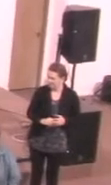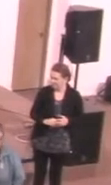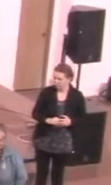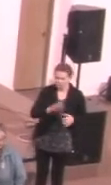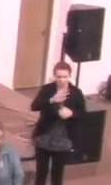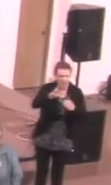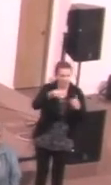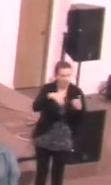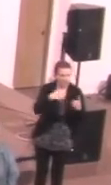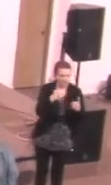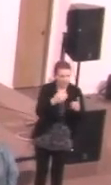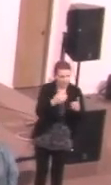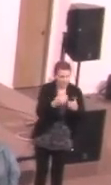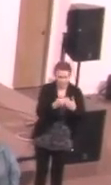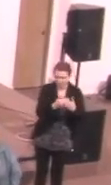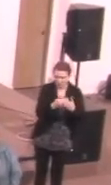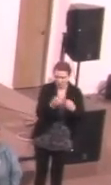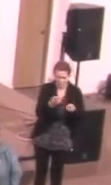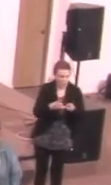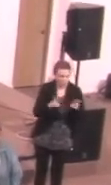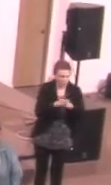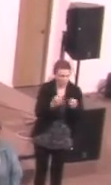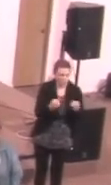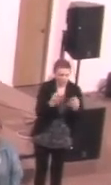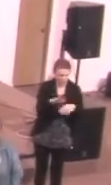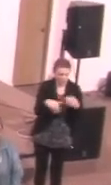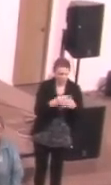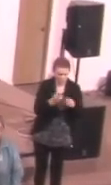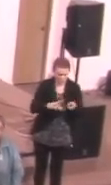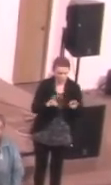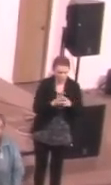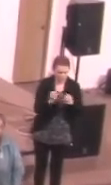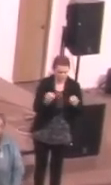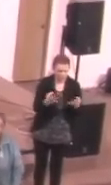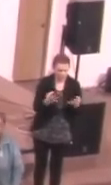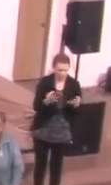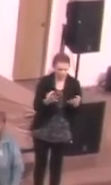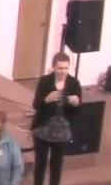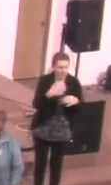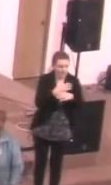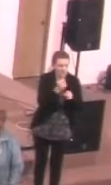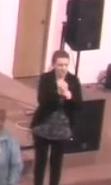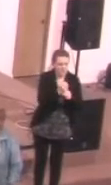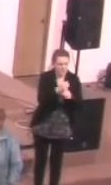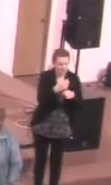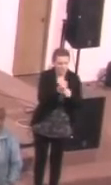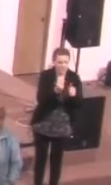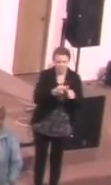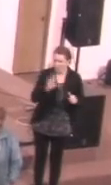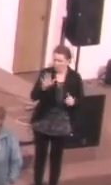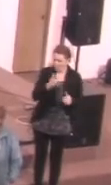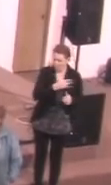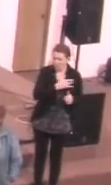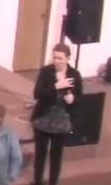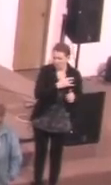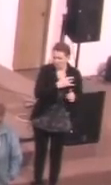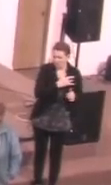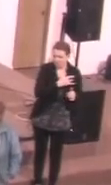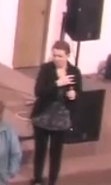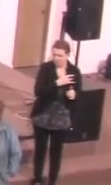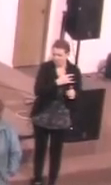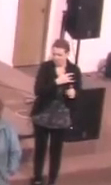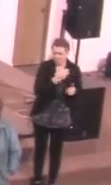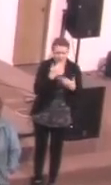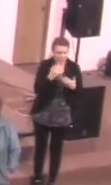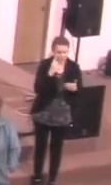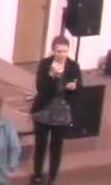You all are worth so much more than this, but this is literally made from our heart. And we thank you for